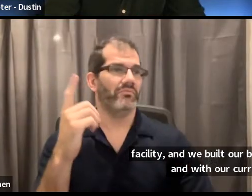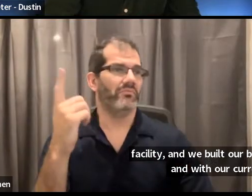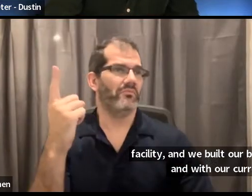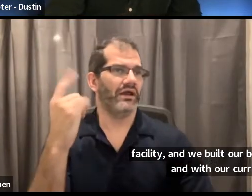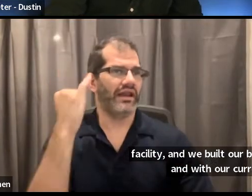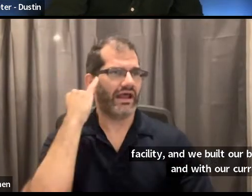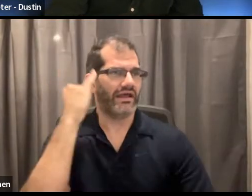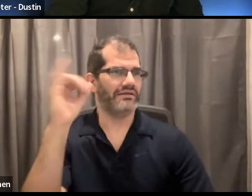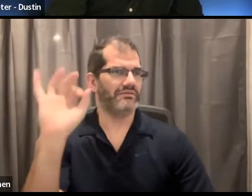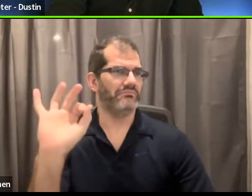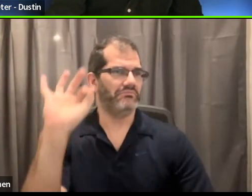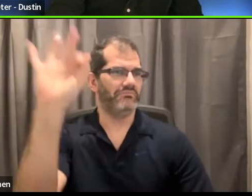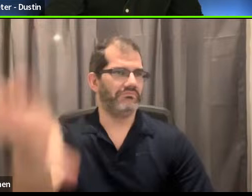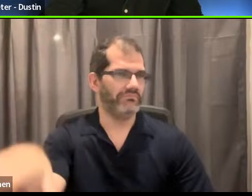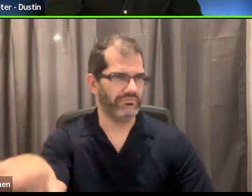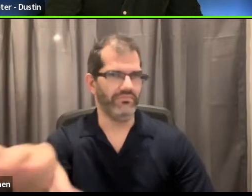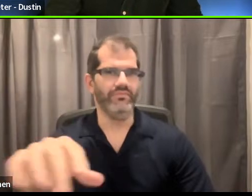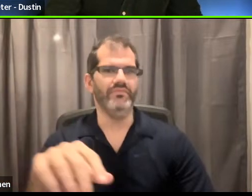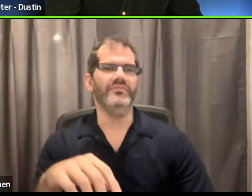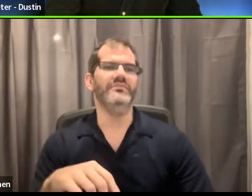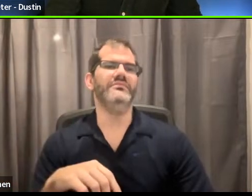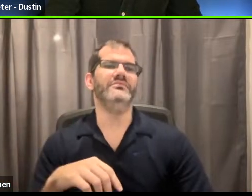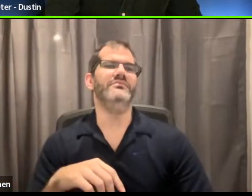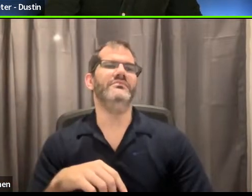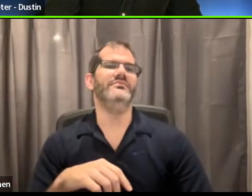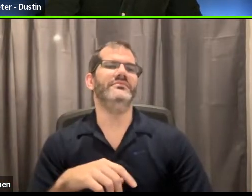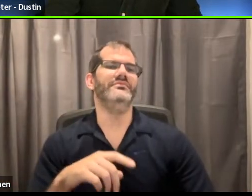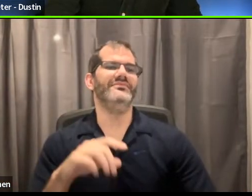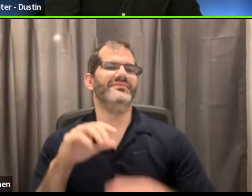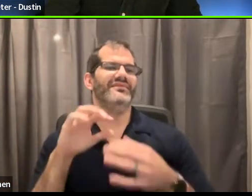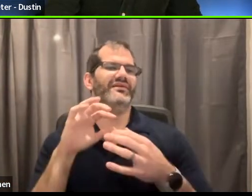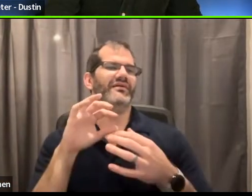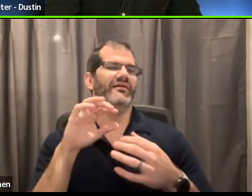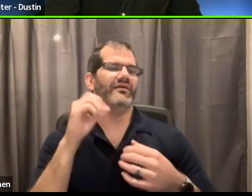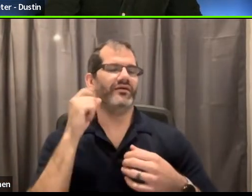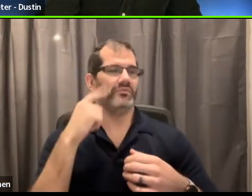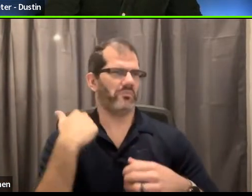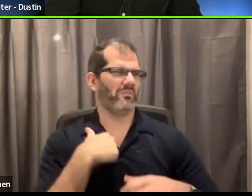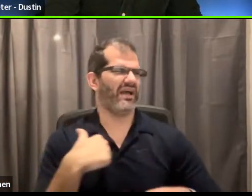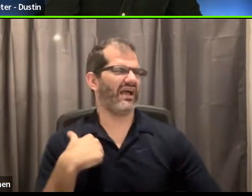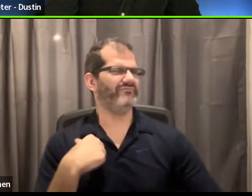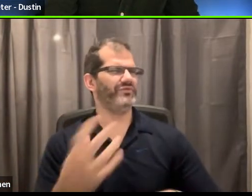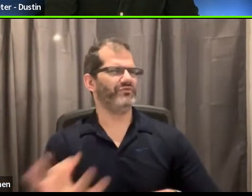Commissioner Cohen here. One idea that I might throw out,